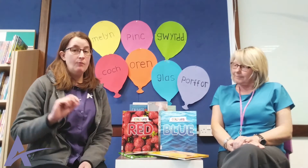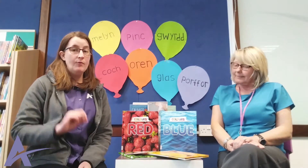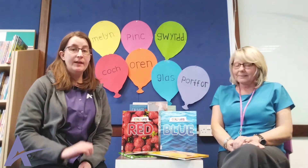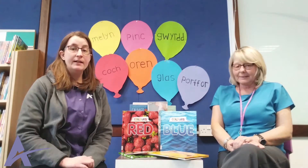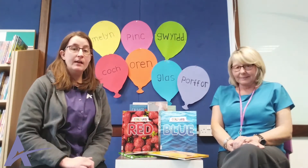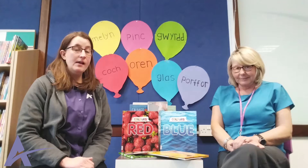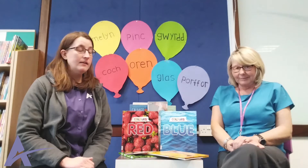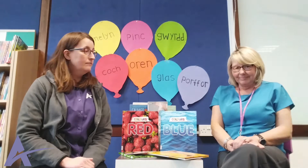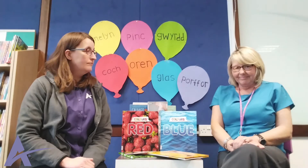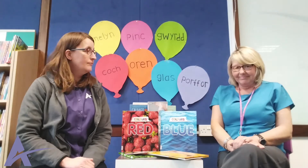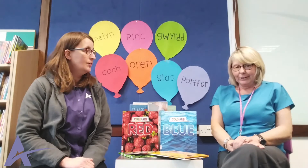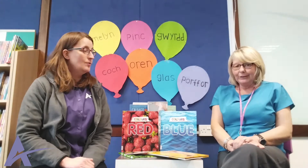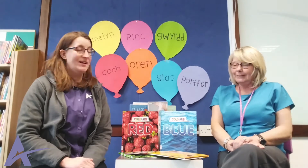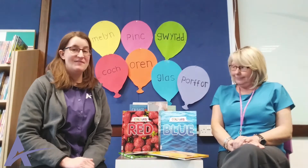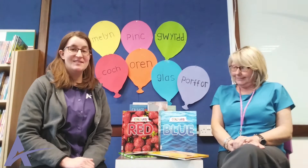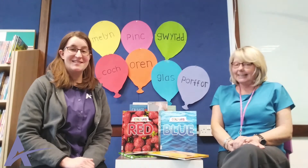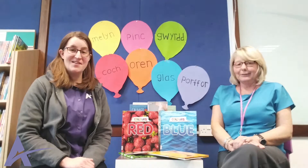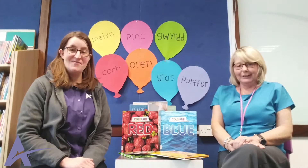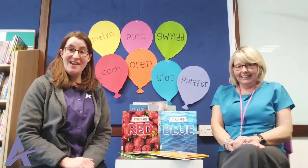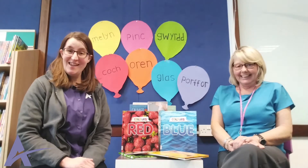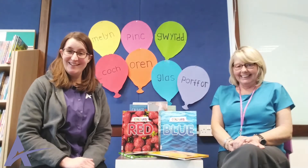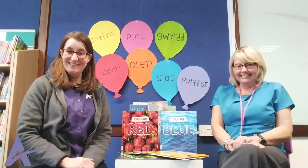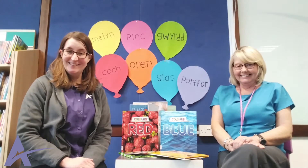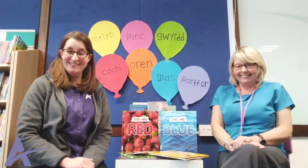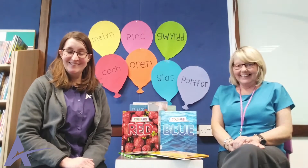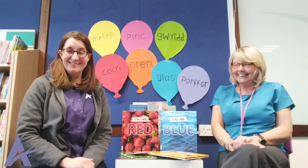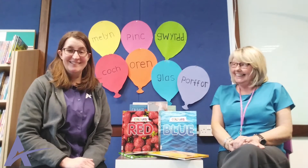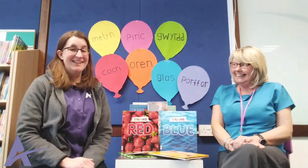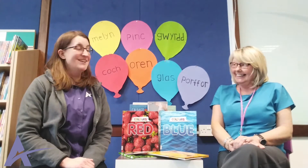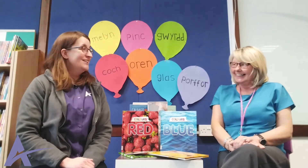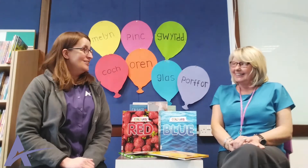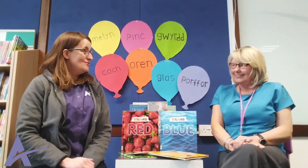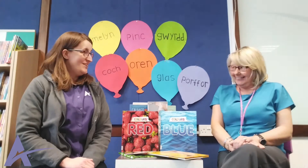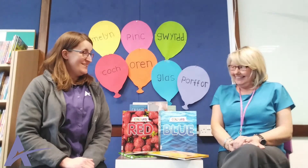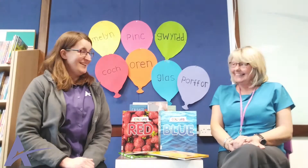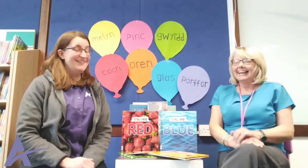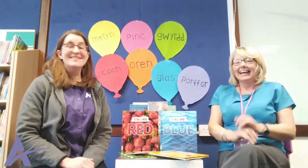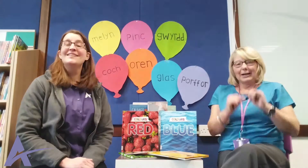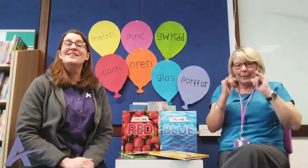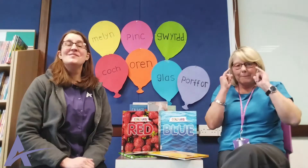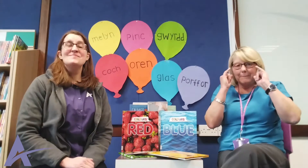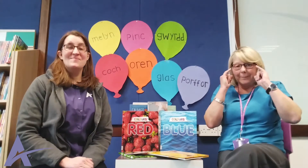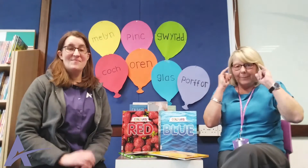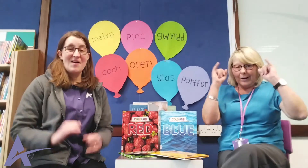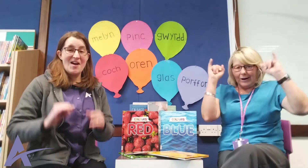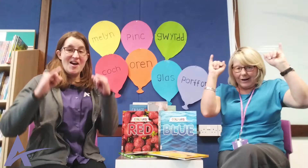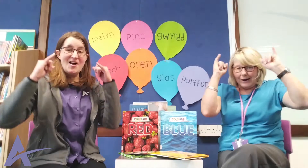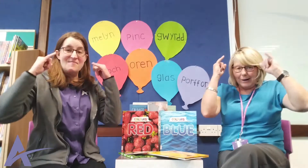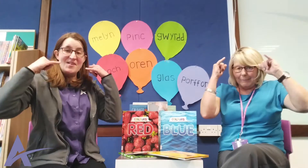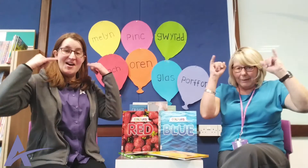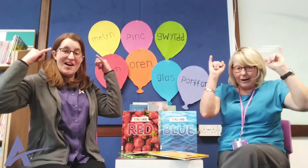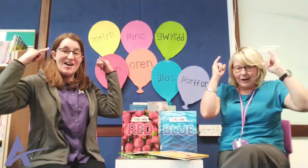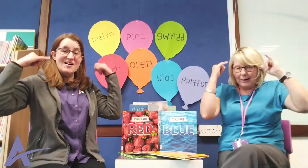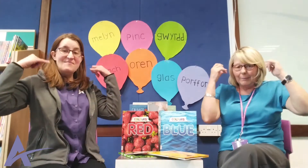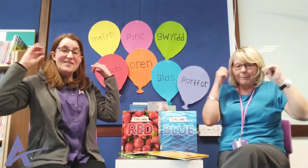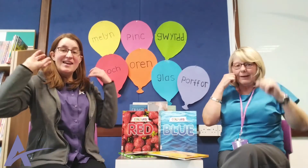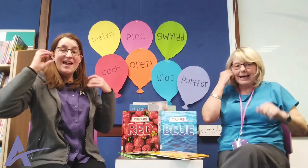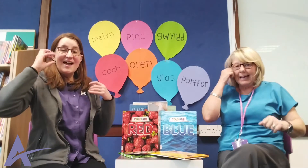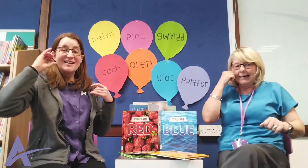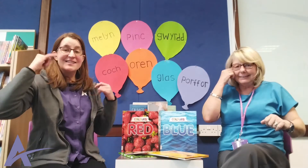little girl who lives down the lane. Ready? Ready? Ba ba black